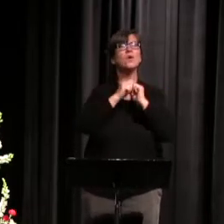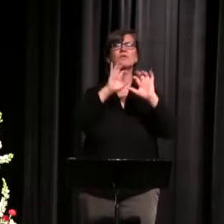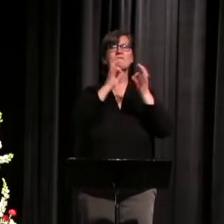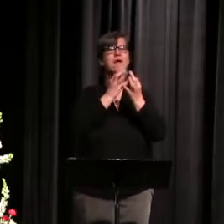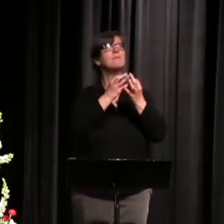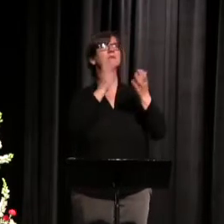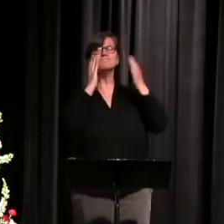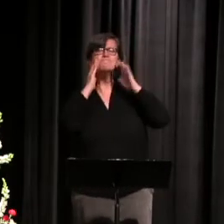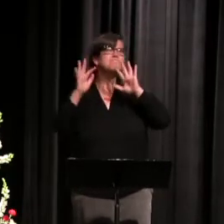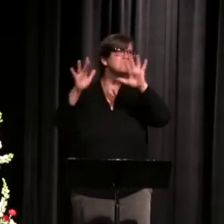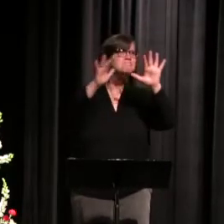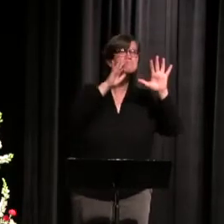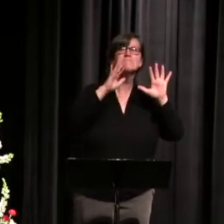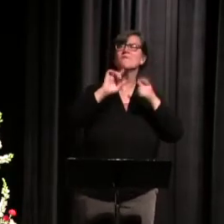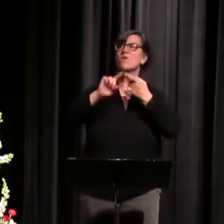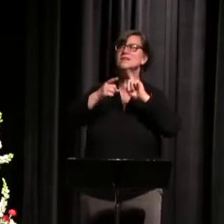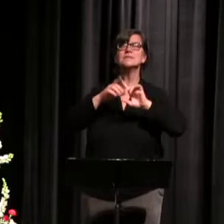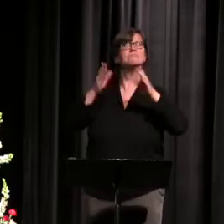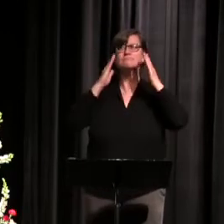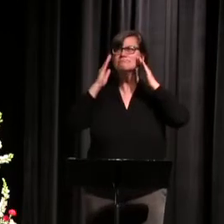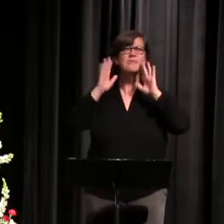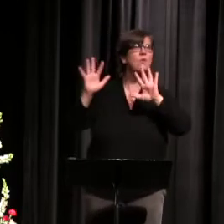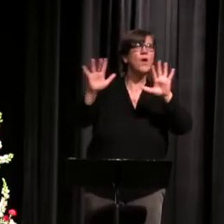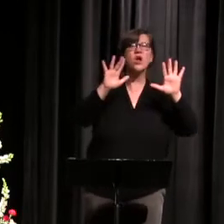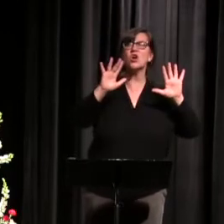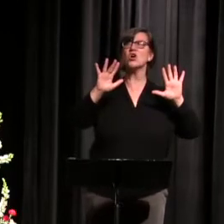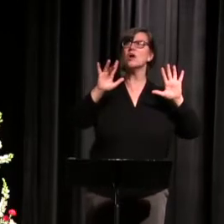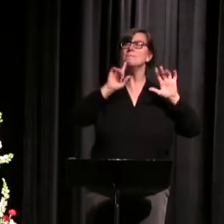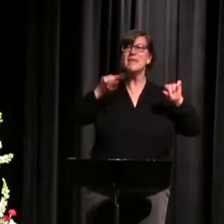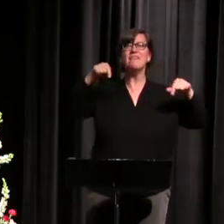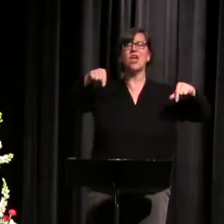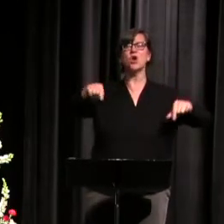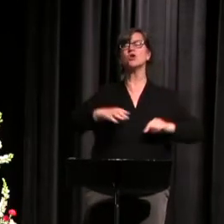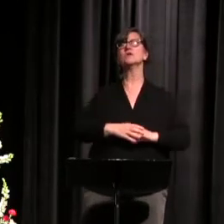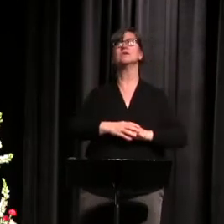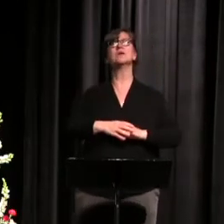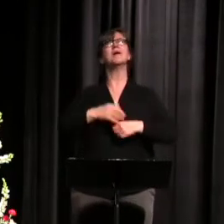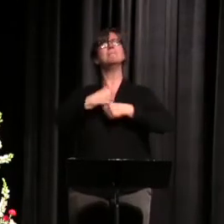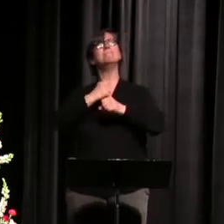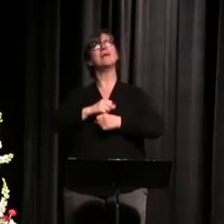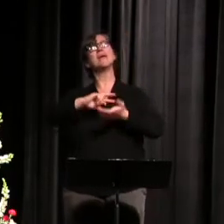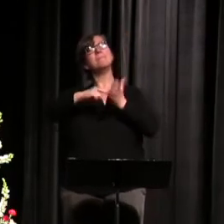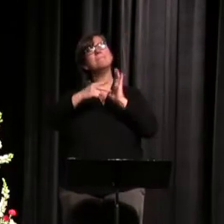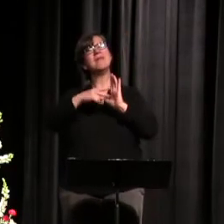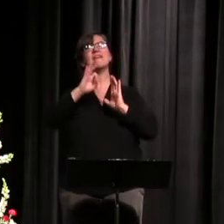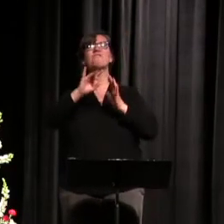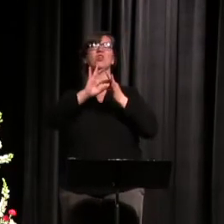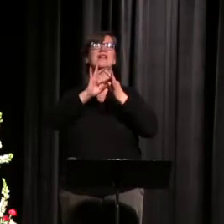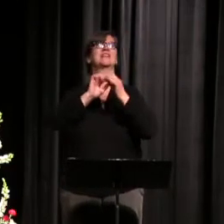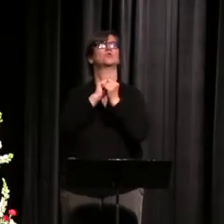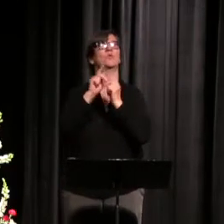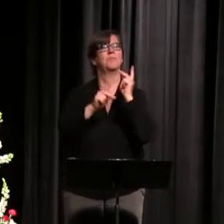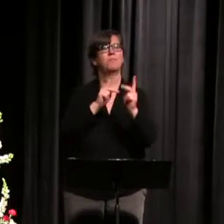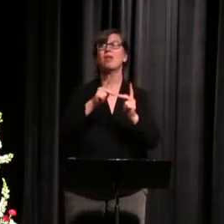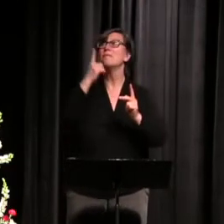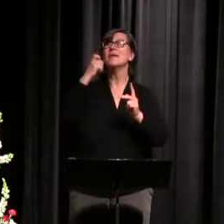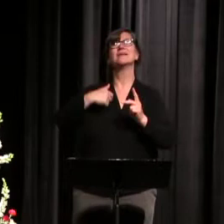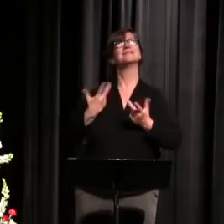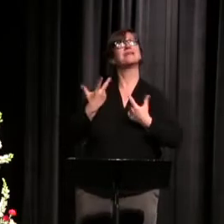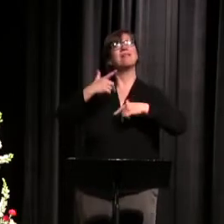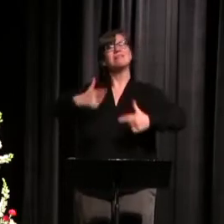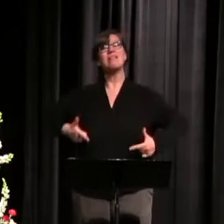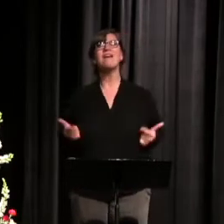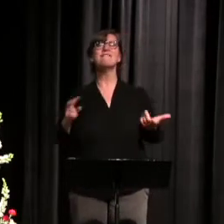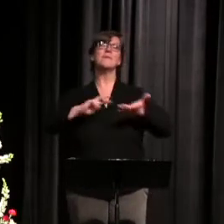meaningful, lasting connections with others. Remember, all you get in this life is time and